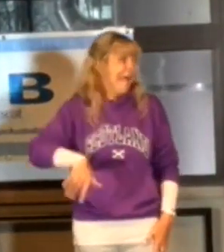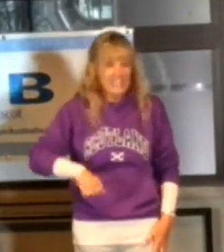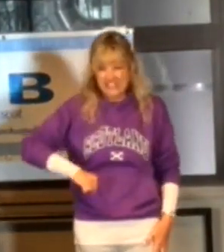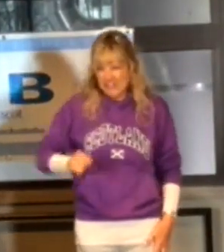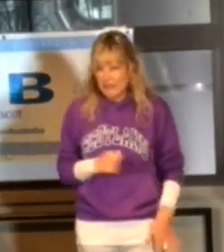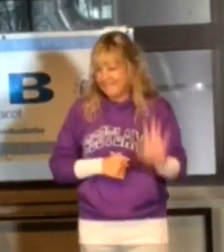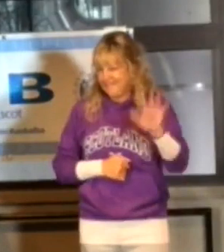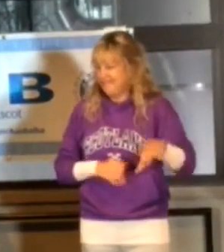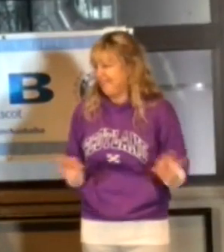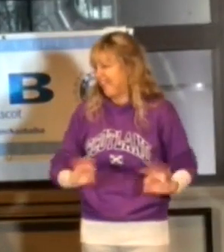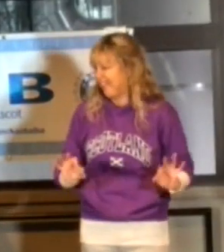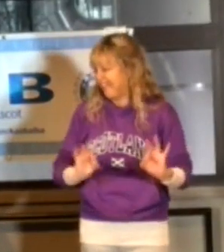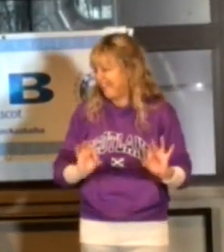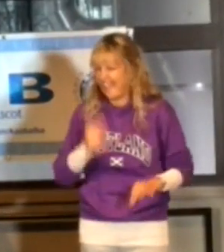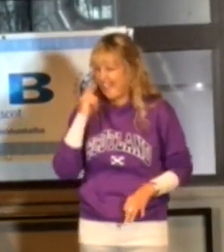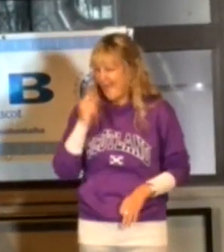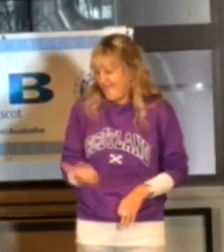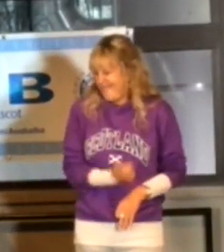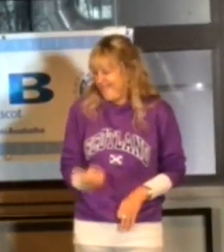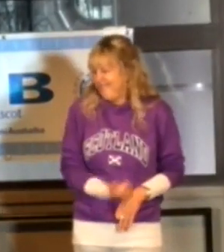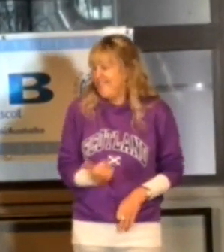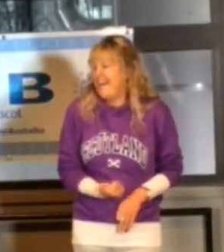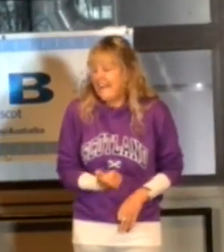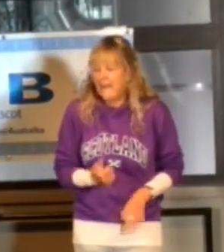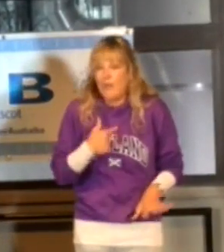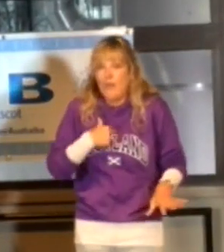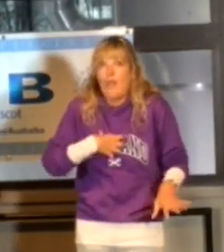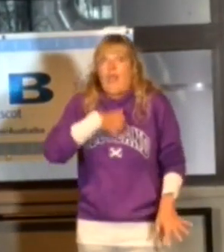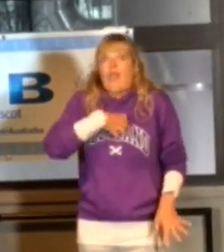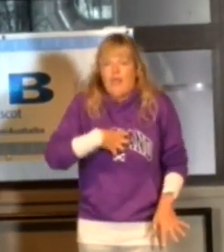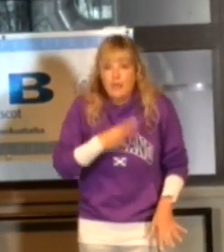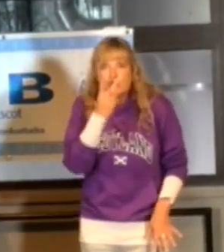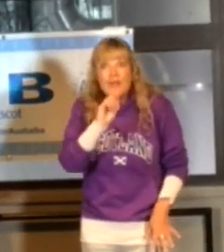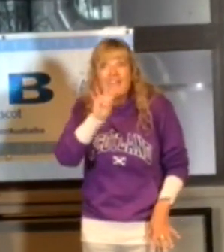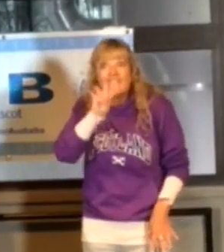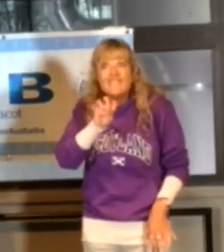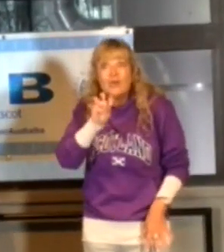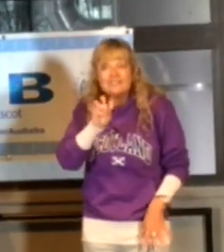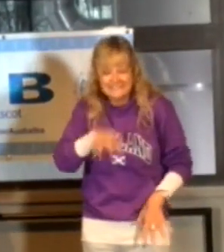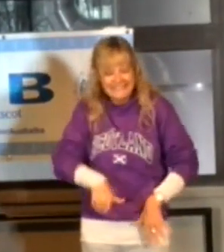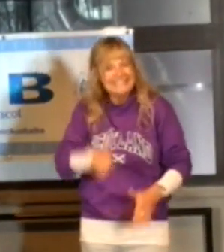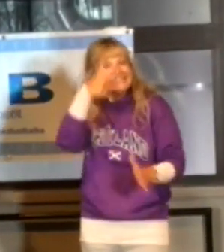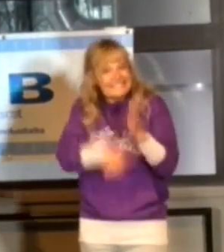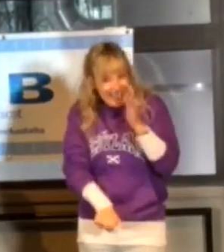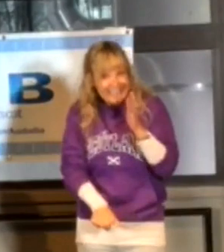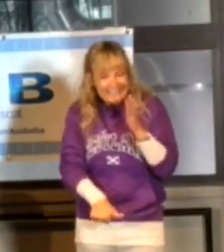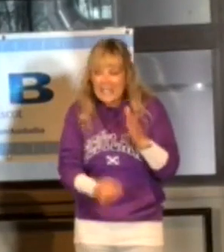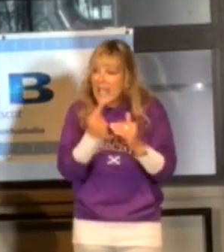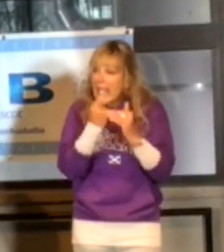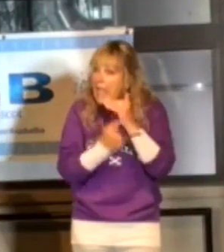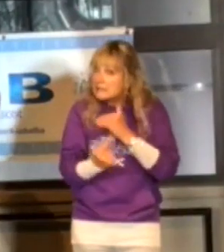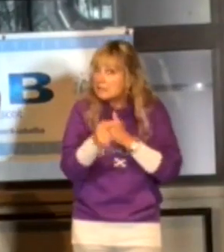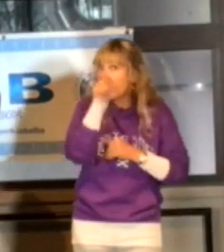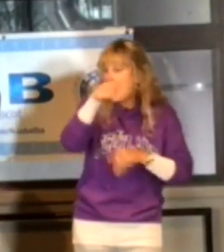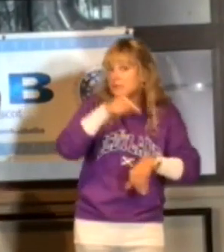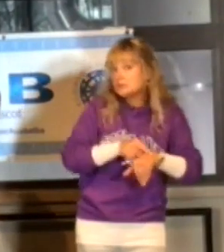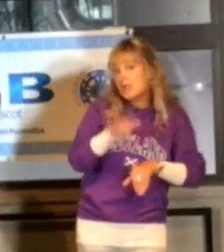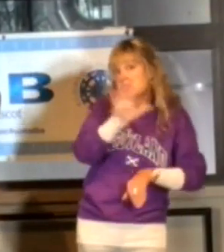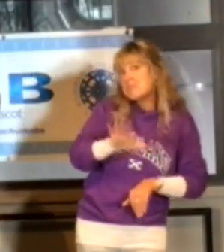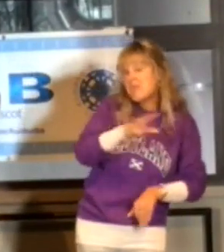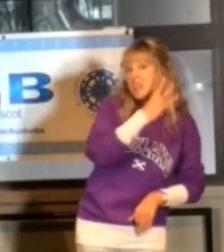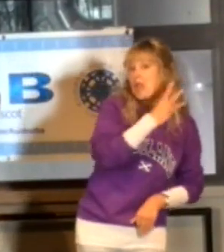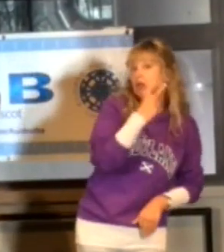was any chance they would lose. When the 2014 referendum was initiated, independence was at 32%